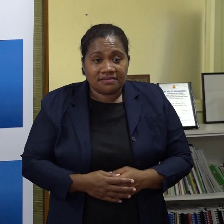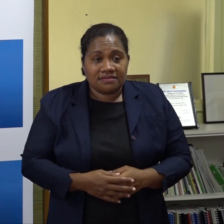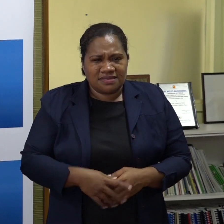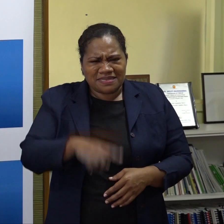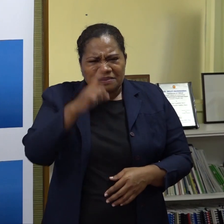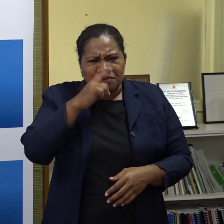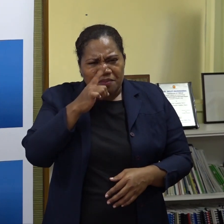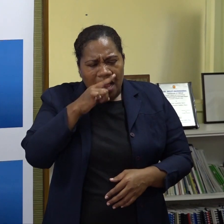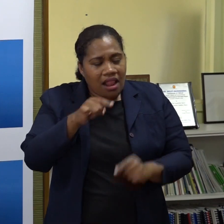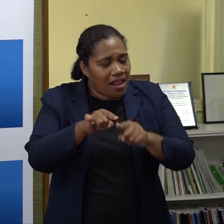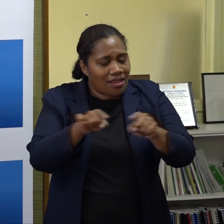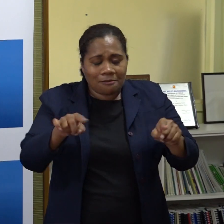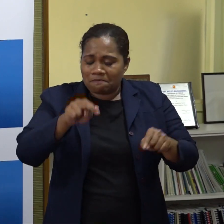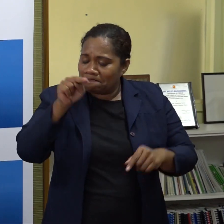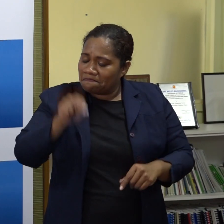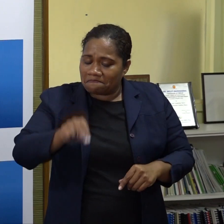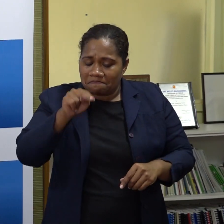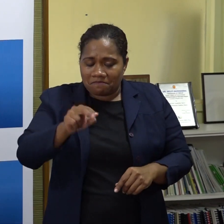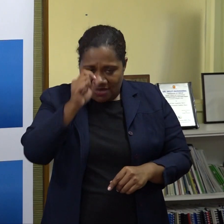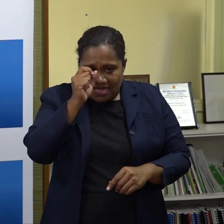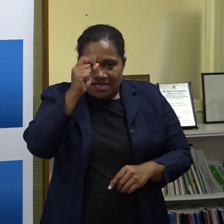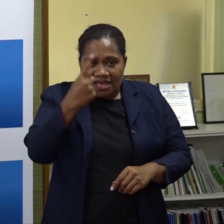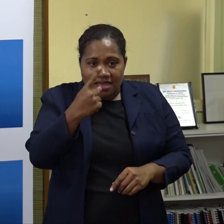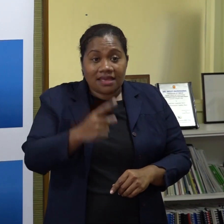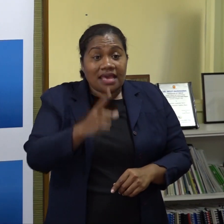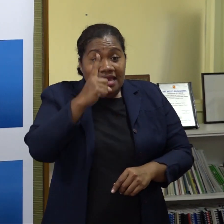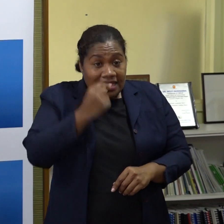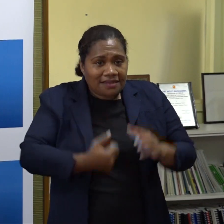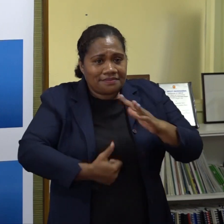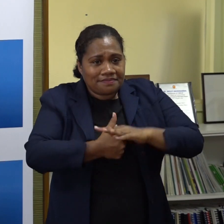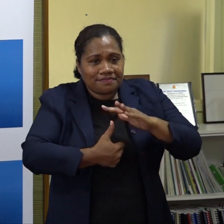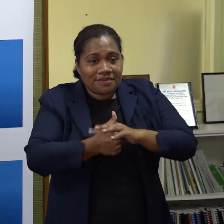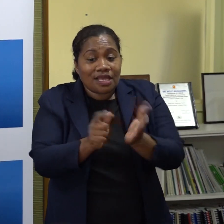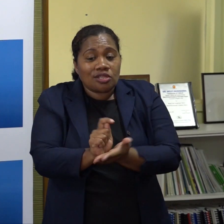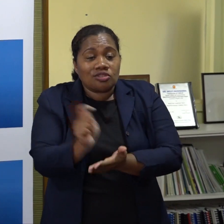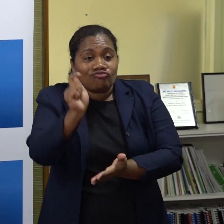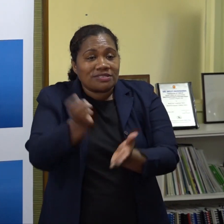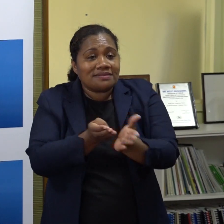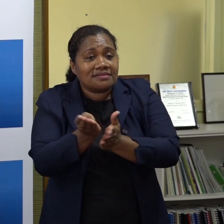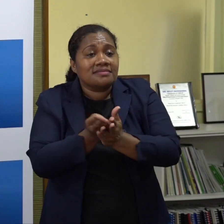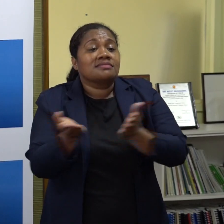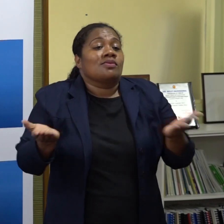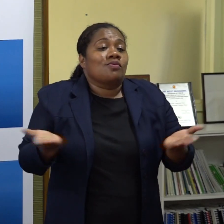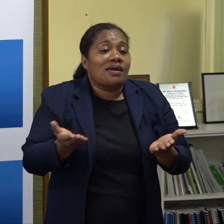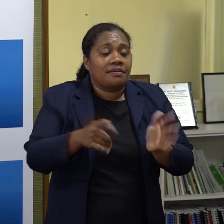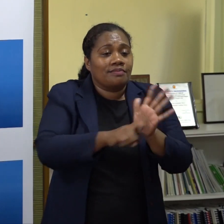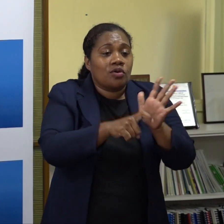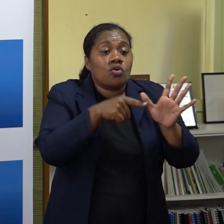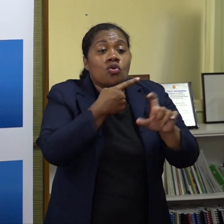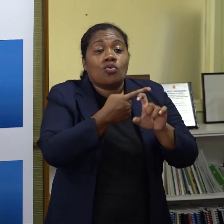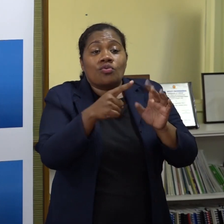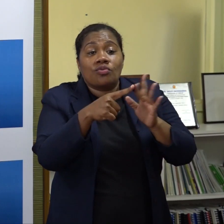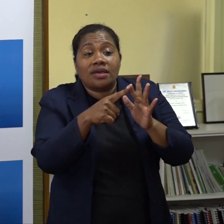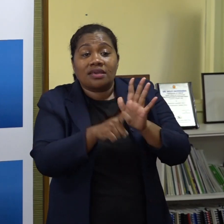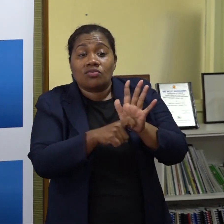people need to understand that they can access those tertiary services in Rekereke and